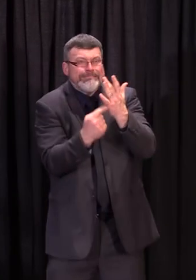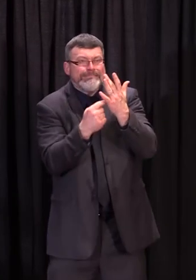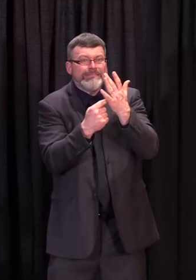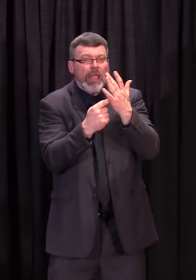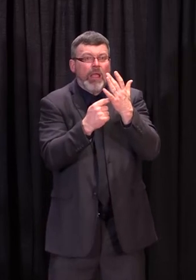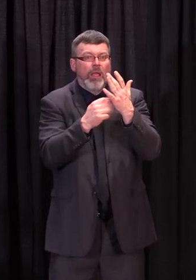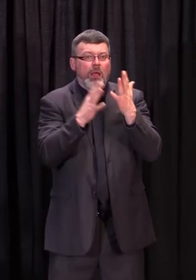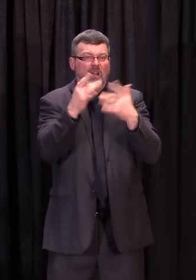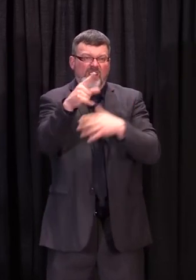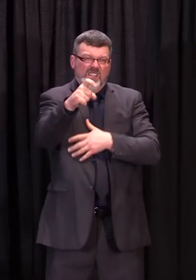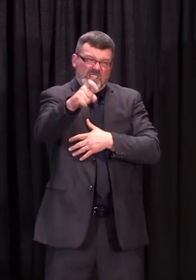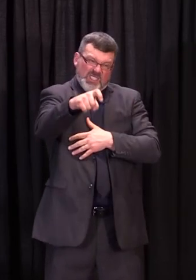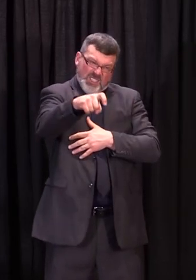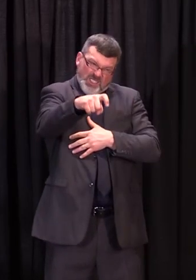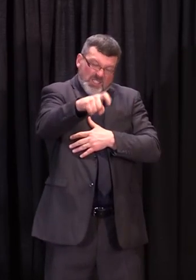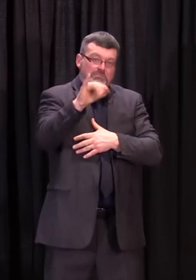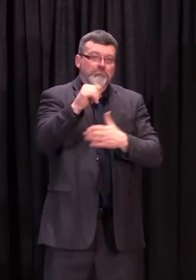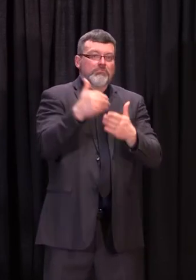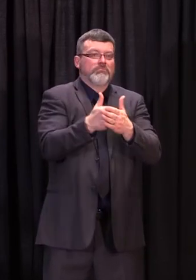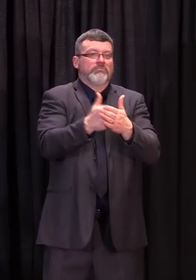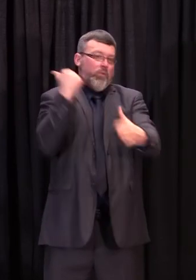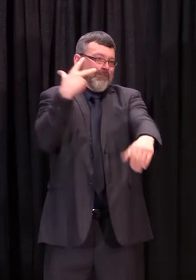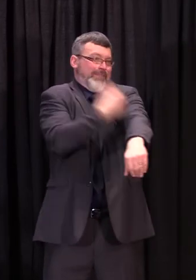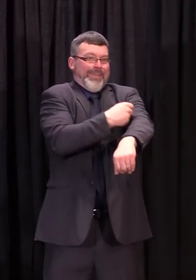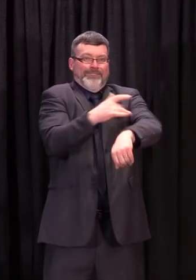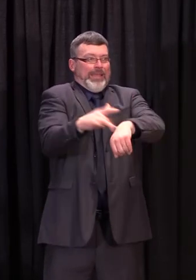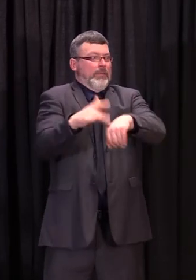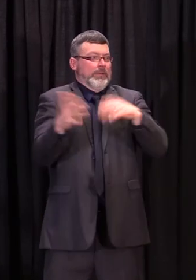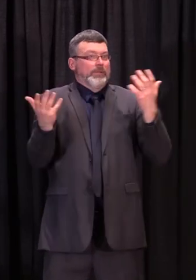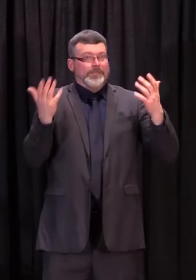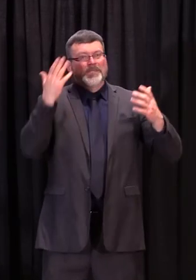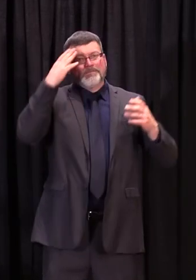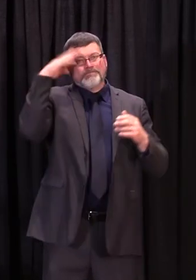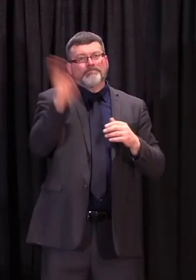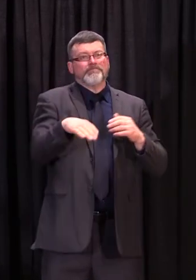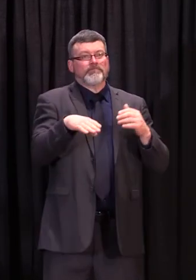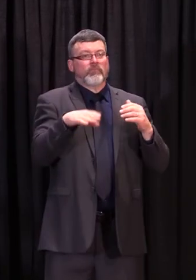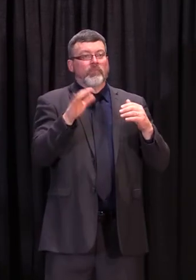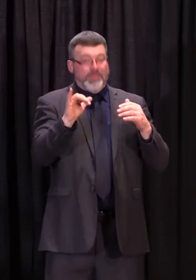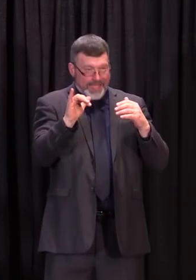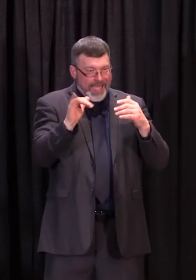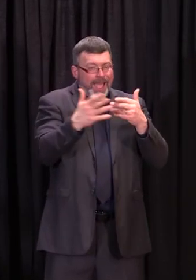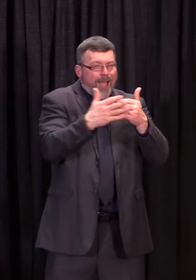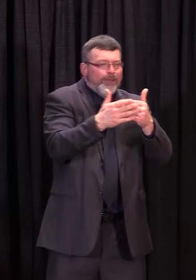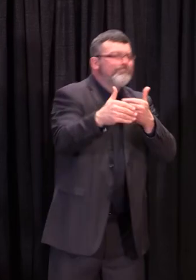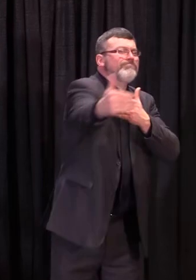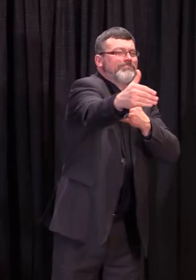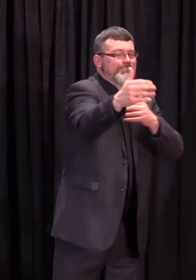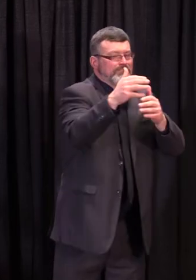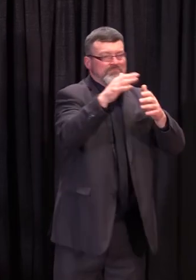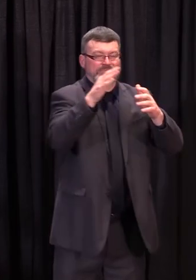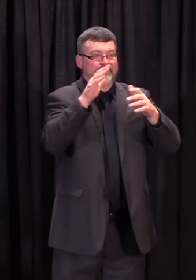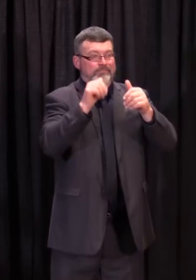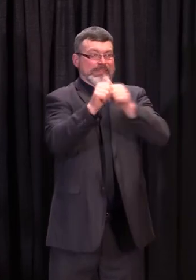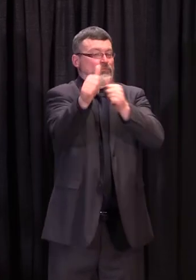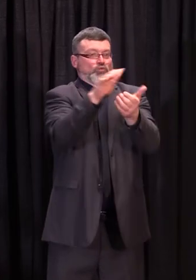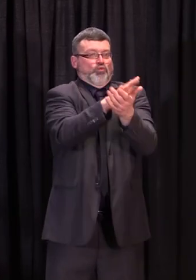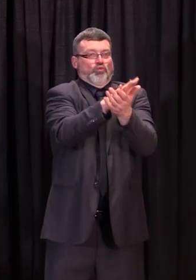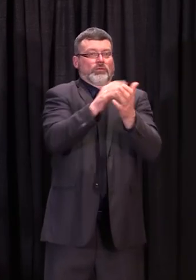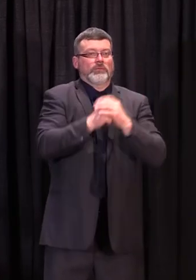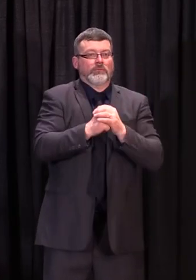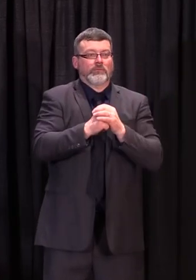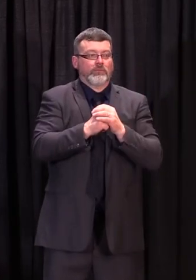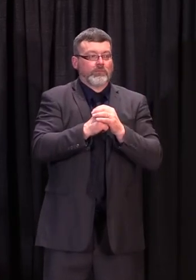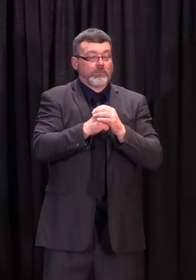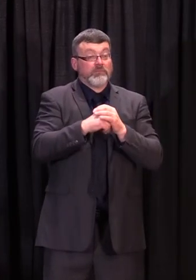were available extended far beyond our schools. So we also need to stabilize and strengthen the